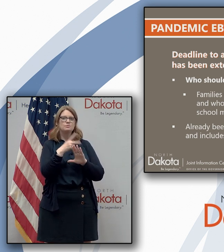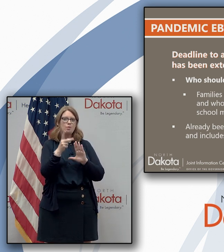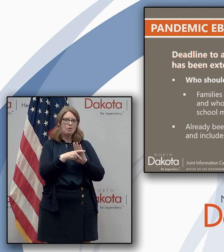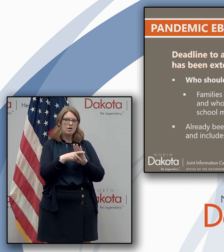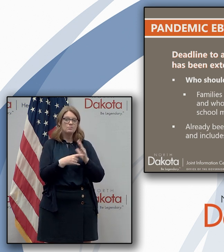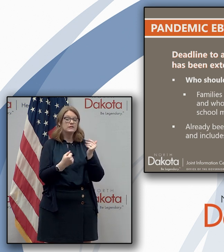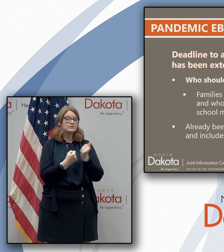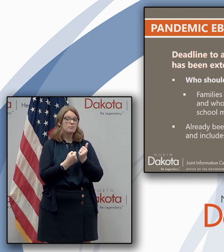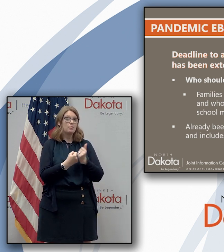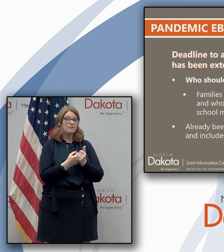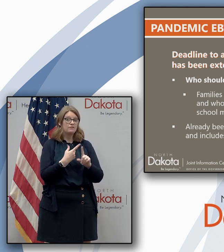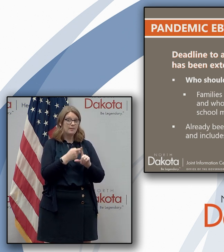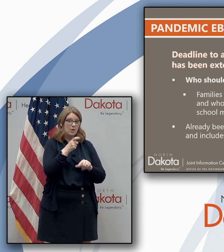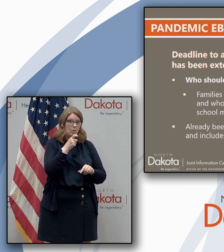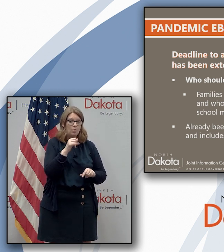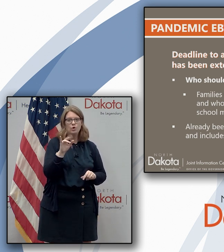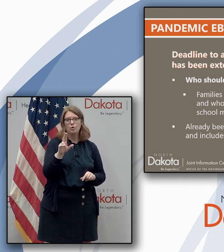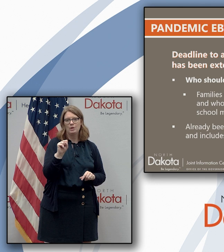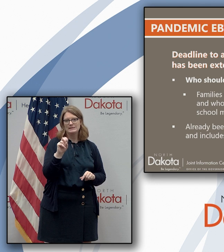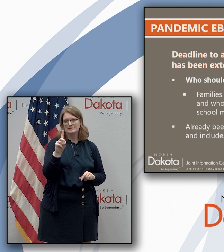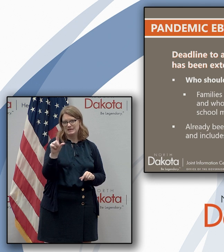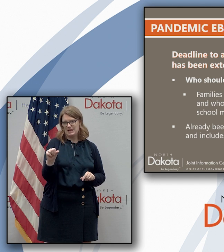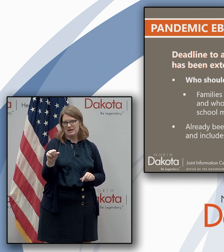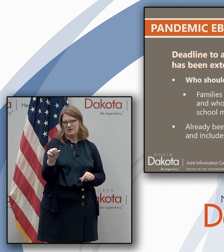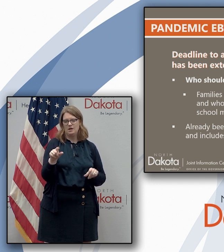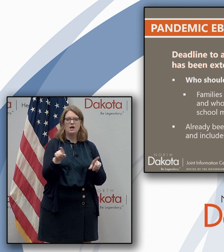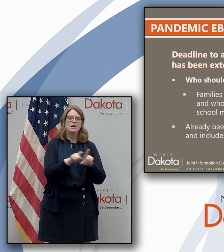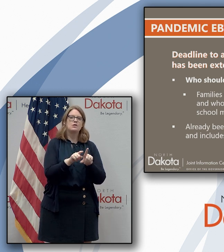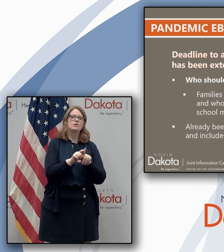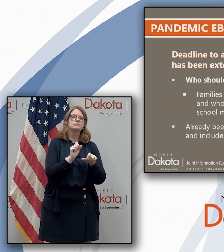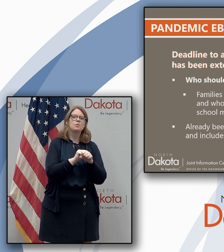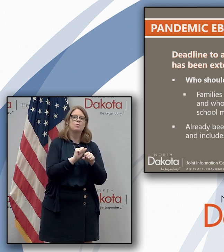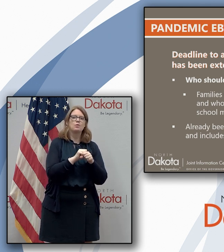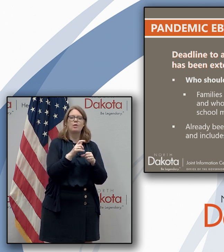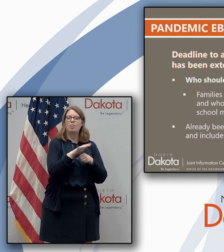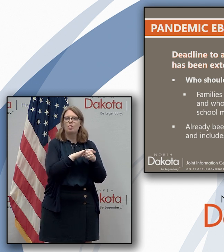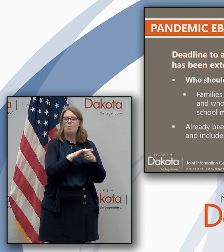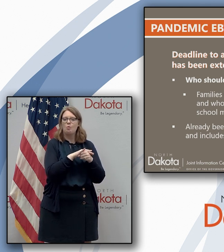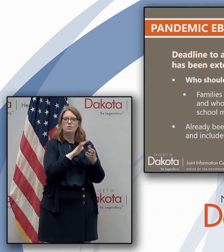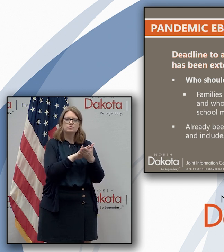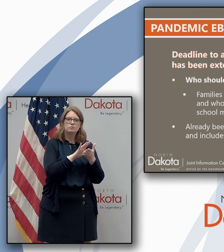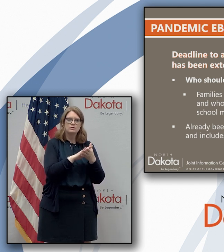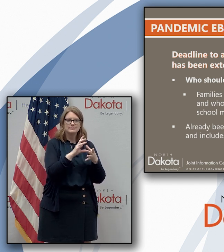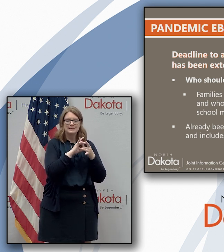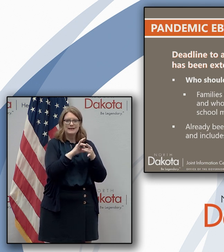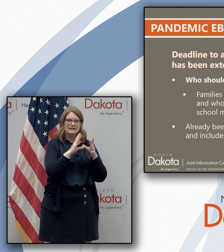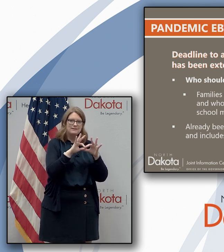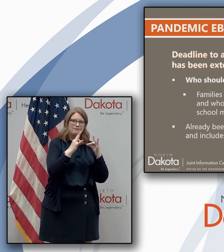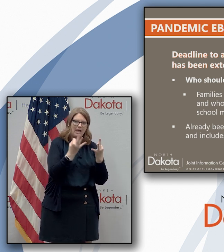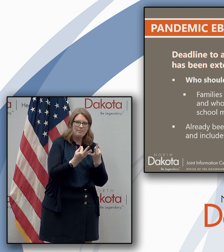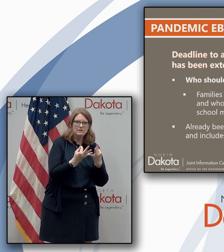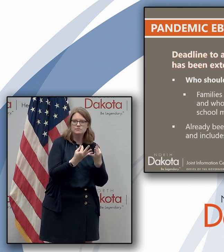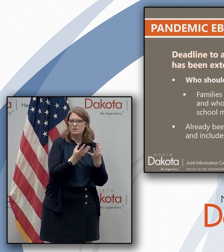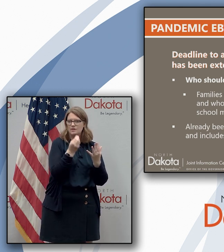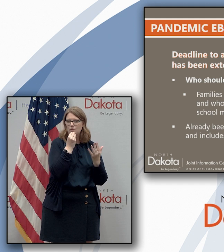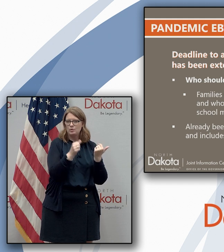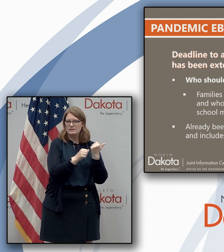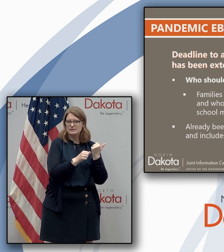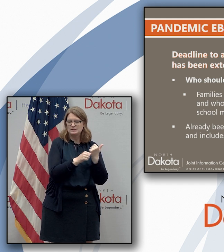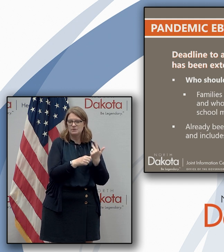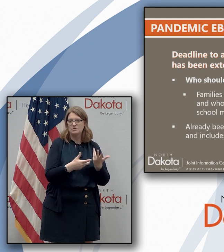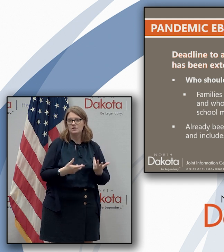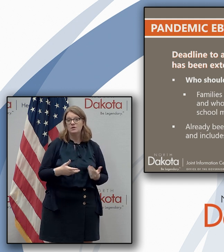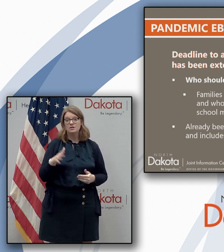support from the USDA and who continue to work with support from local schools to connect families with this food assistance. Parents, if